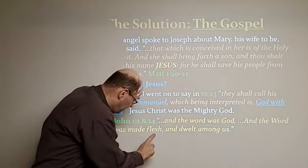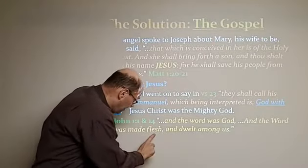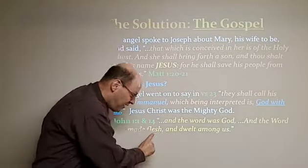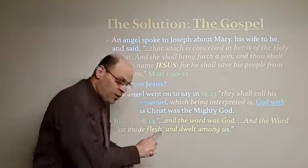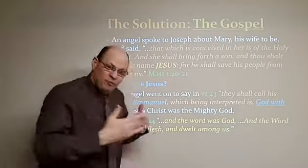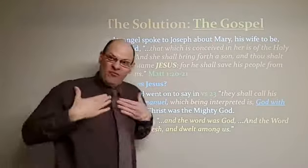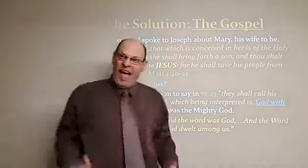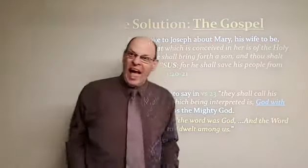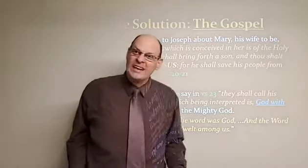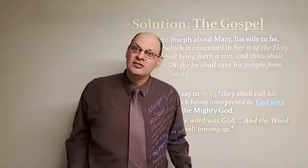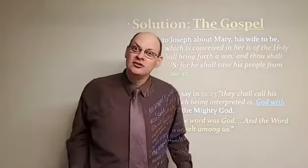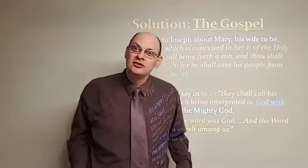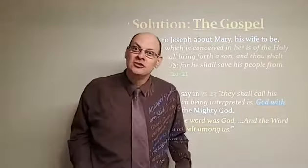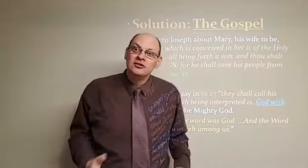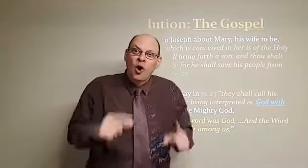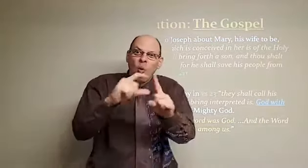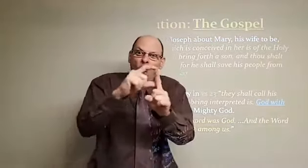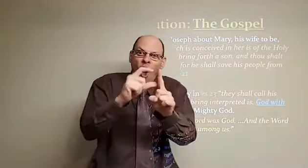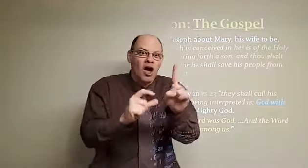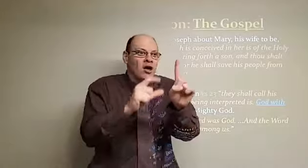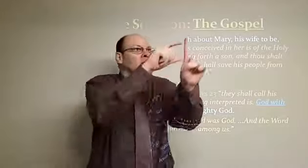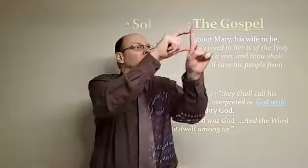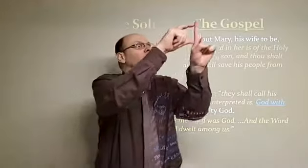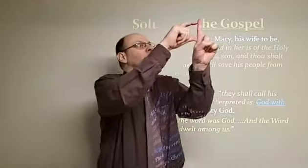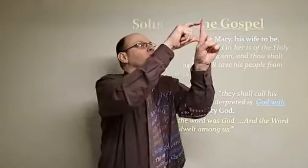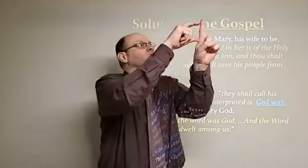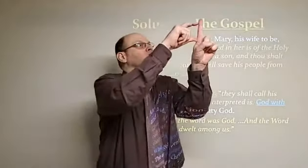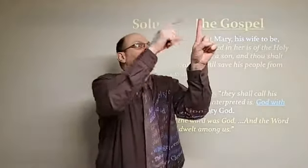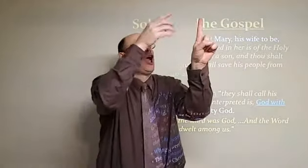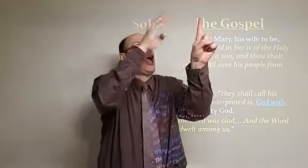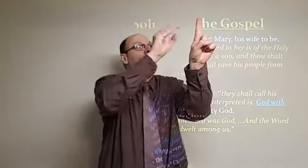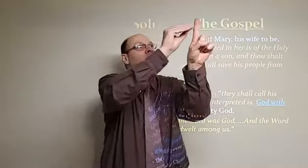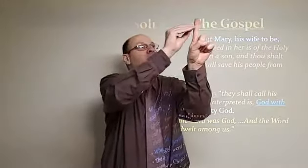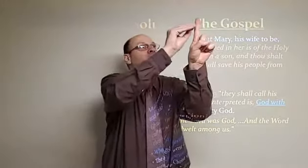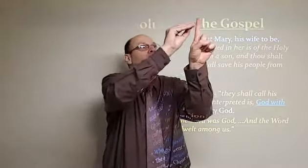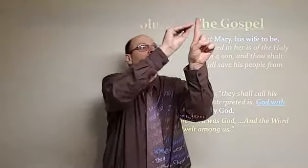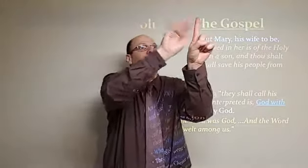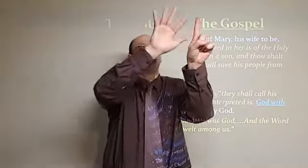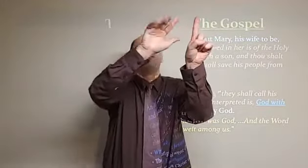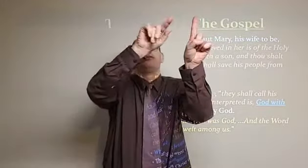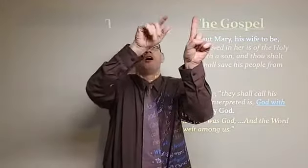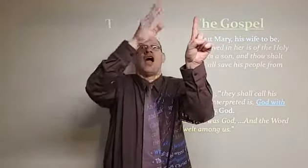made flesh the word was made flesh so God